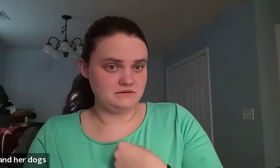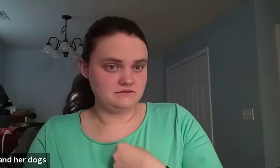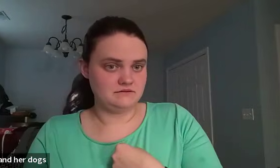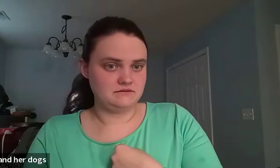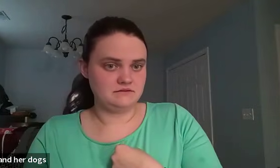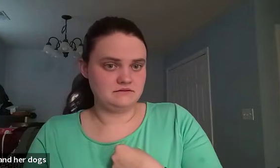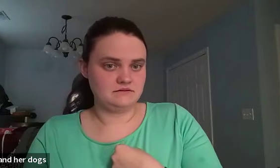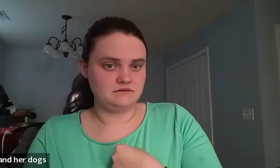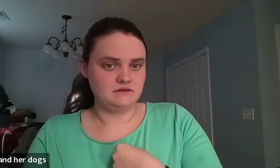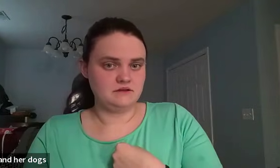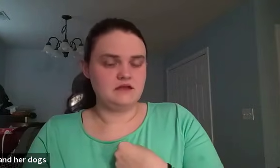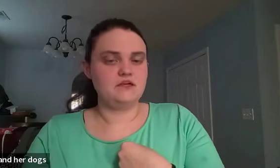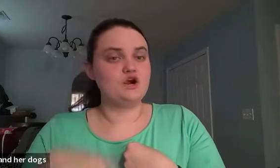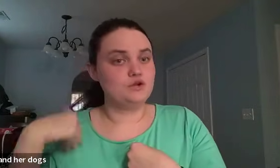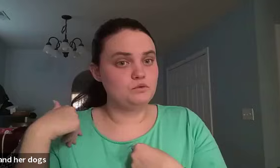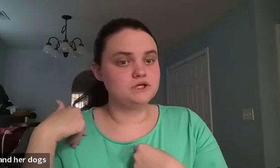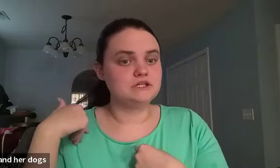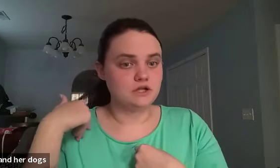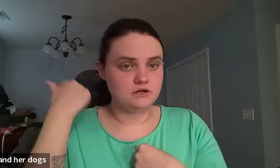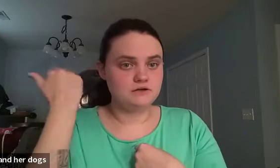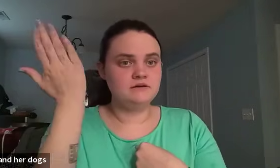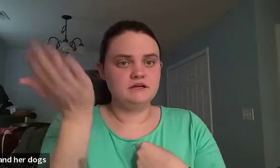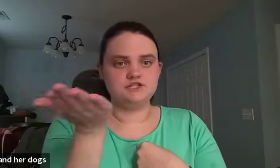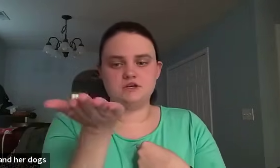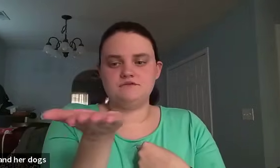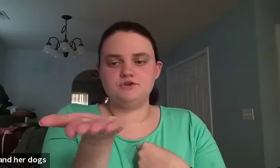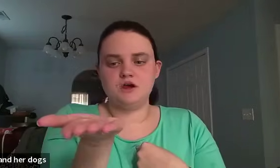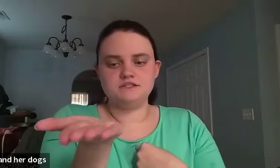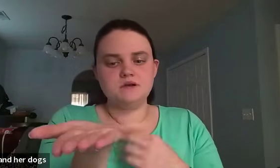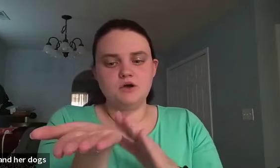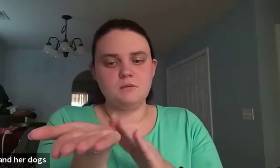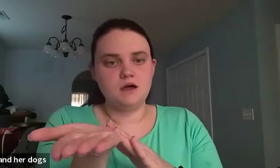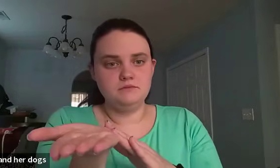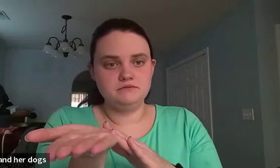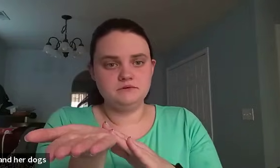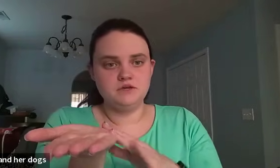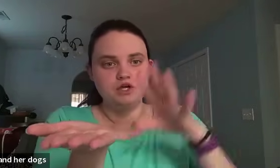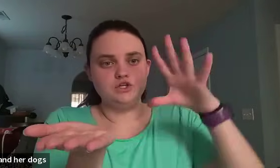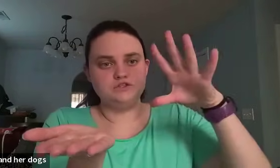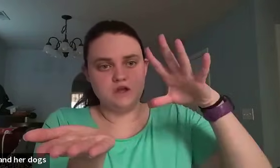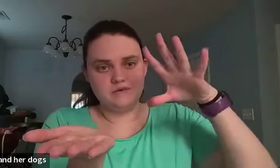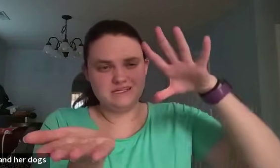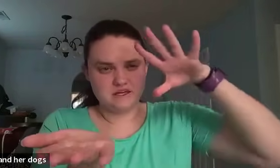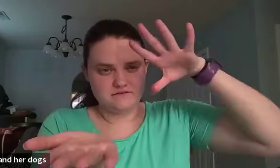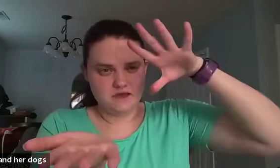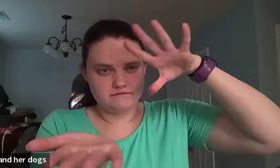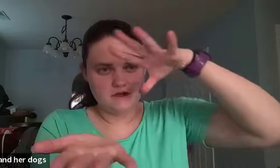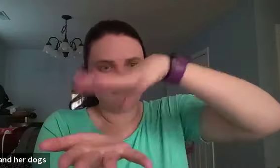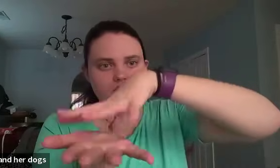me, and then our new word learn is you're going to have your non-dominant palm up. Your dominant is going to have that 5 kind of